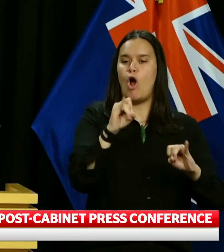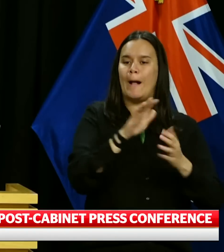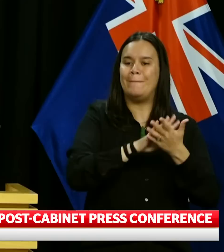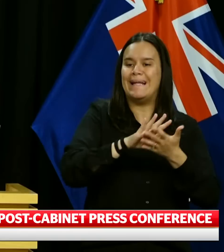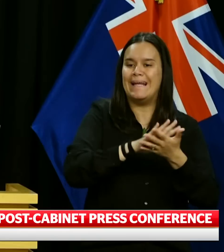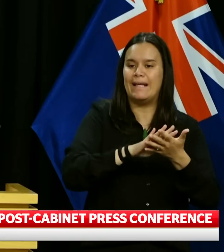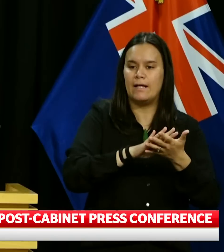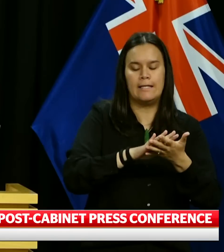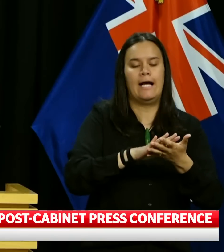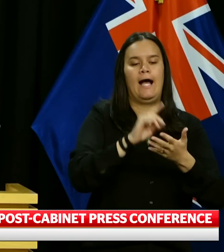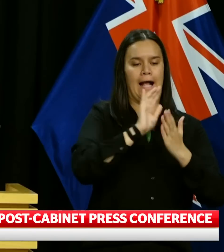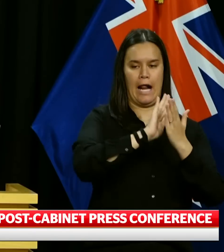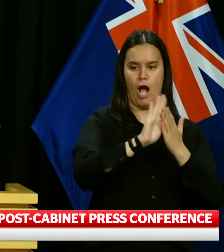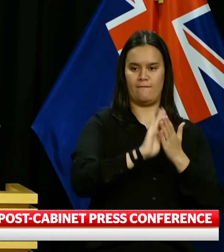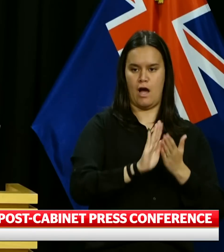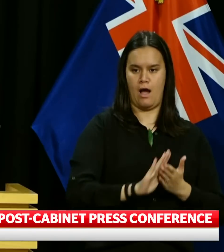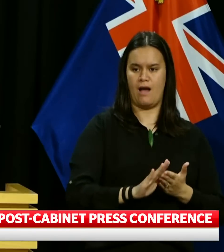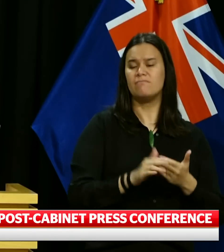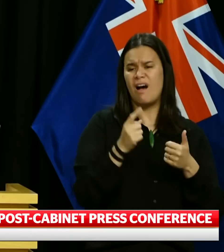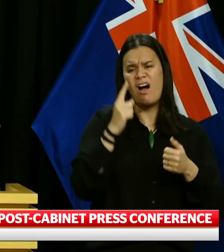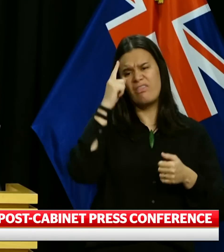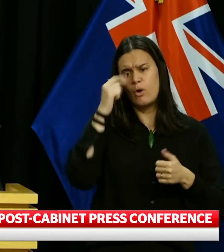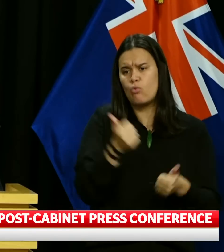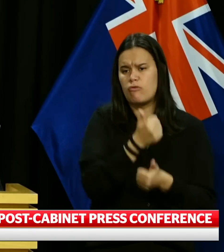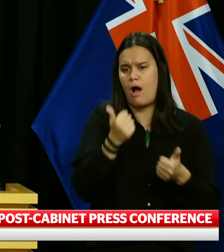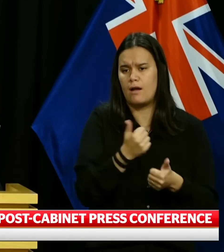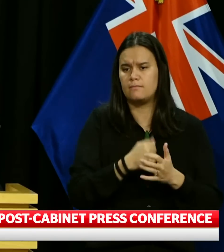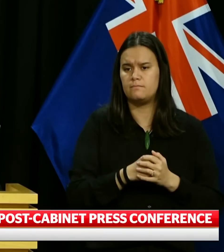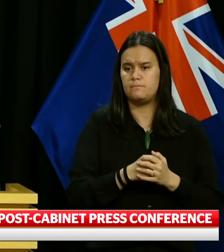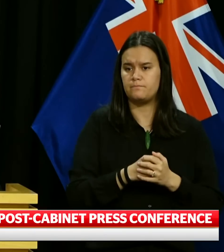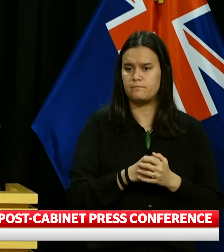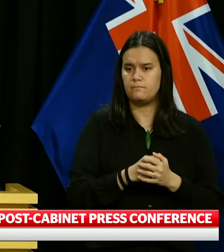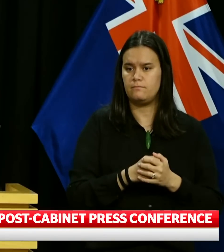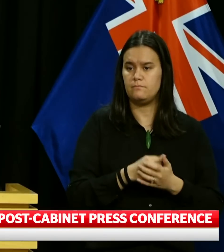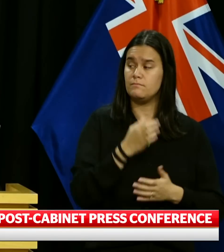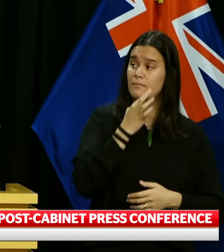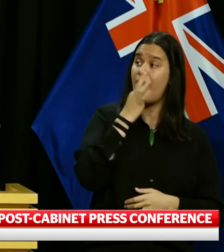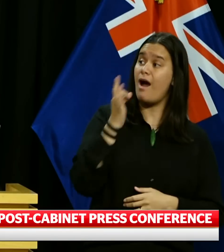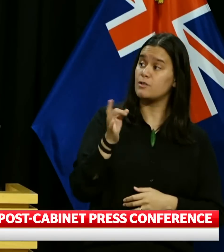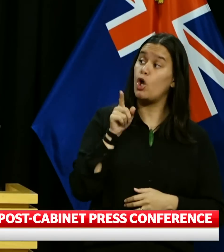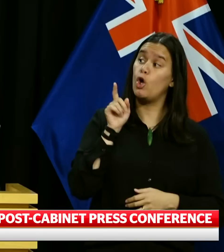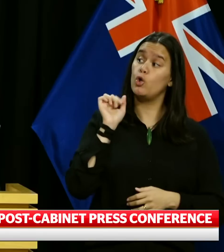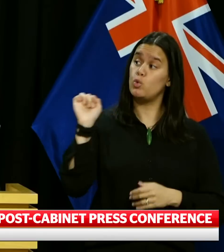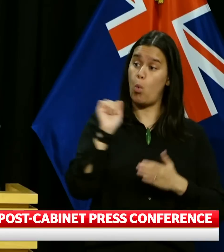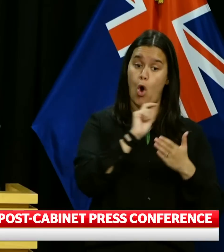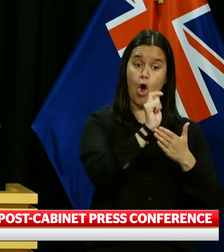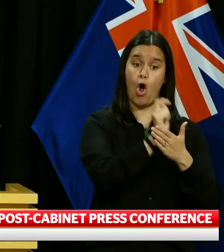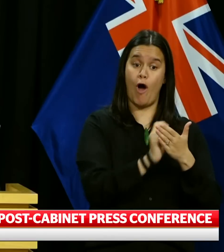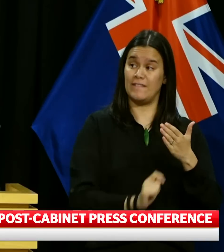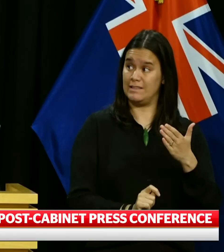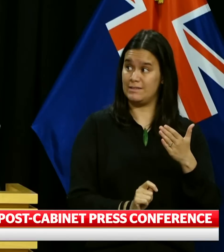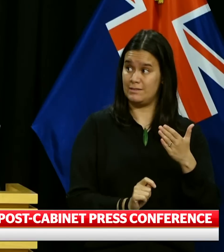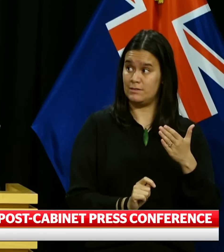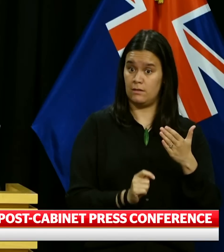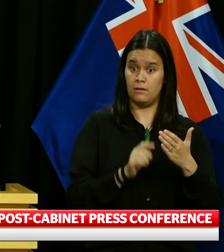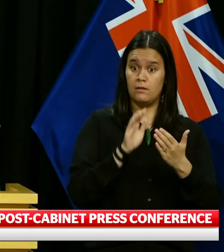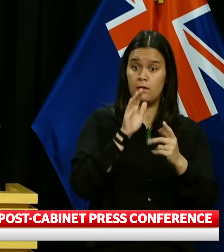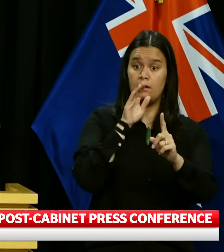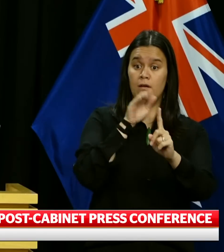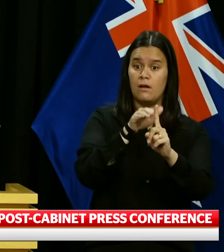convey. I think that's what's happened in these circumstances. And was that message given from your office before she released her